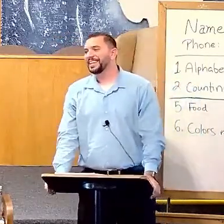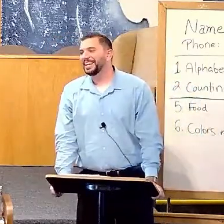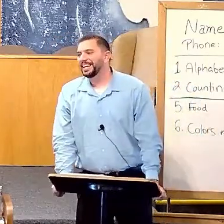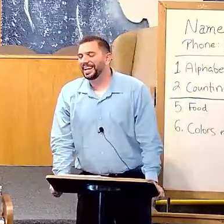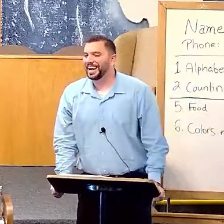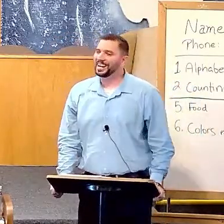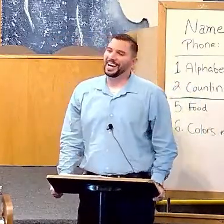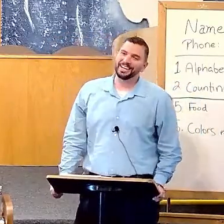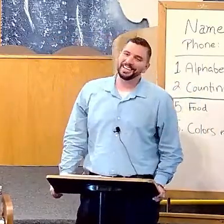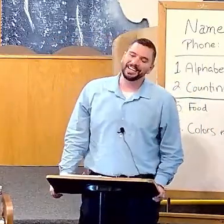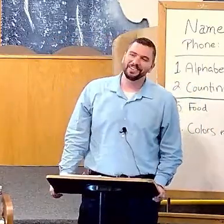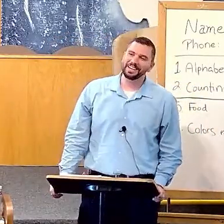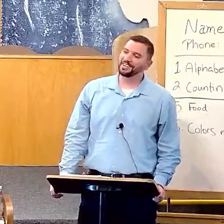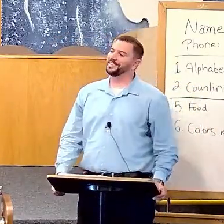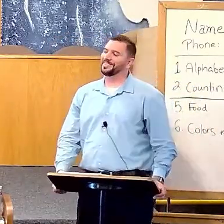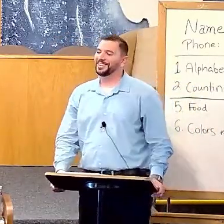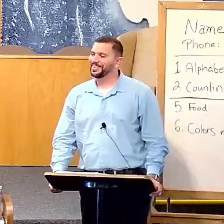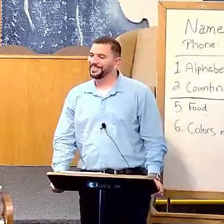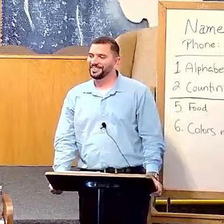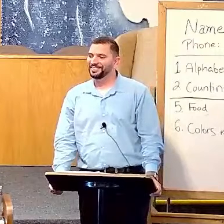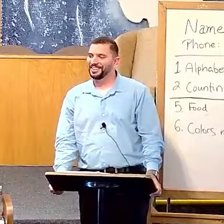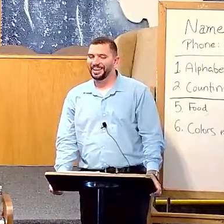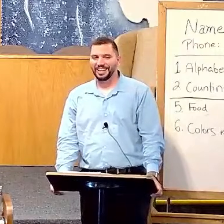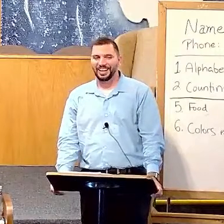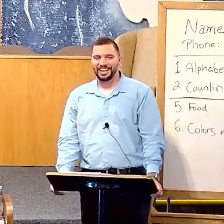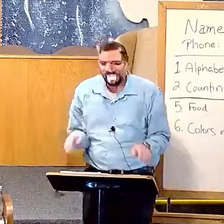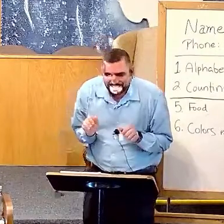Yeah, that one I don't know. I would imagine this.